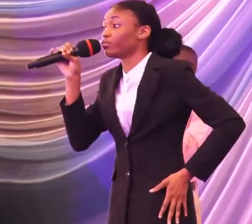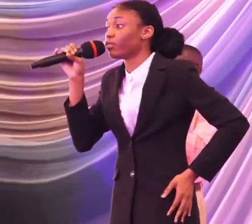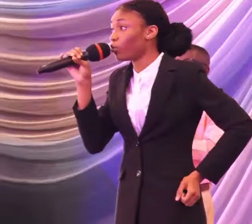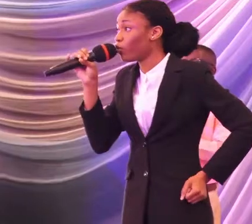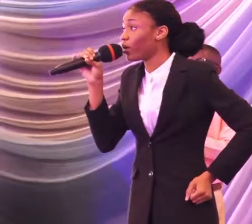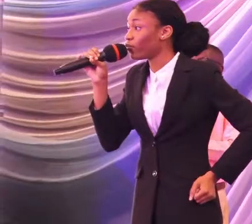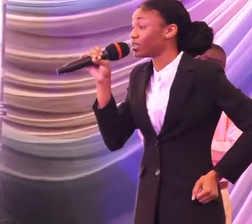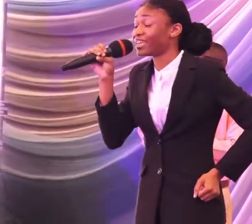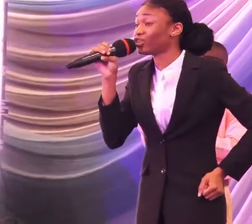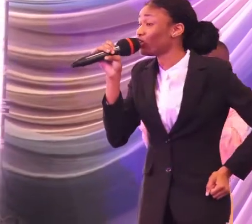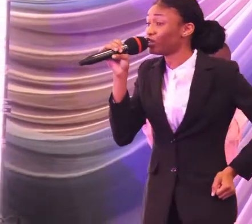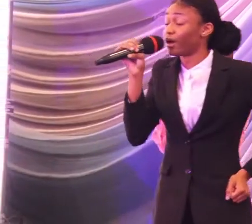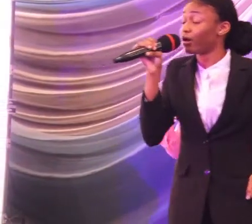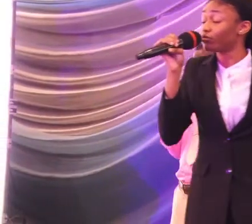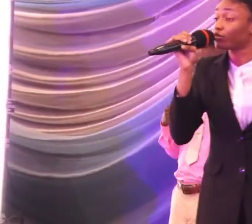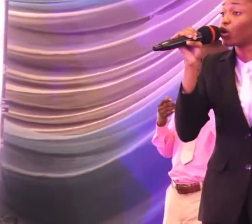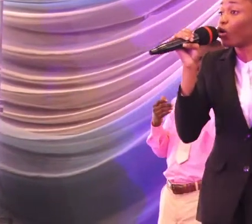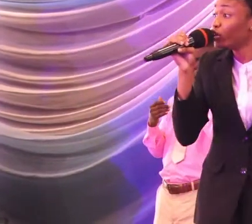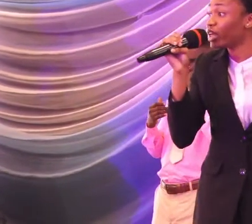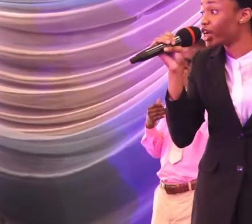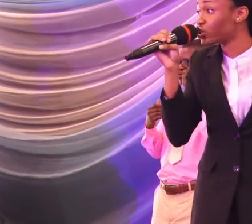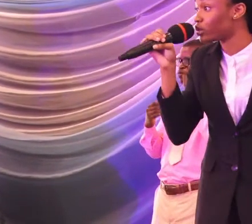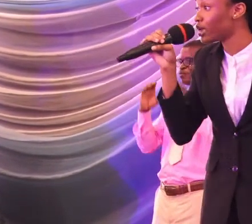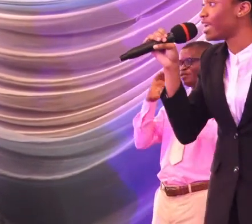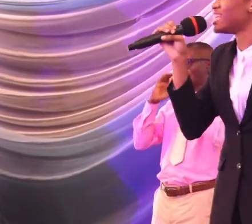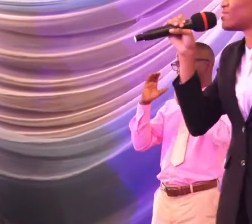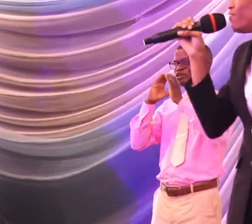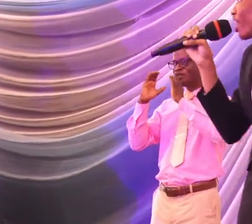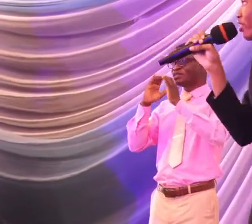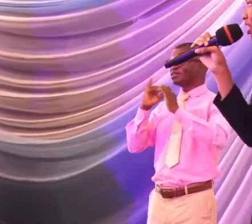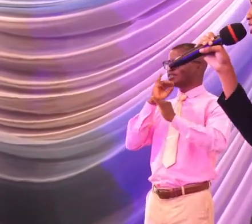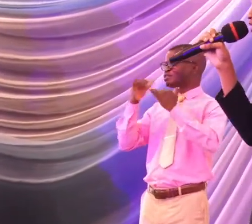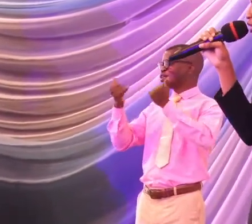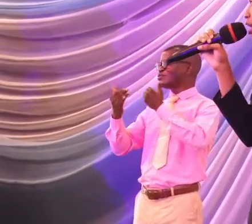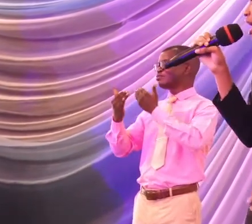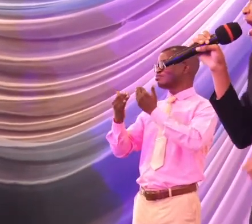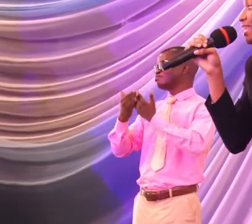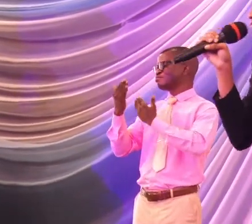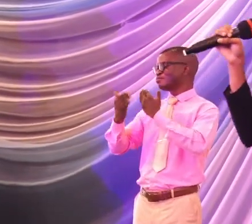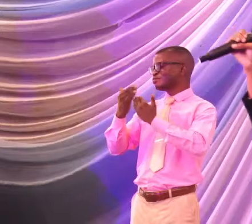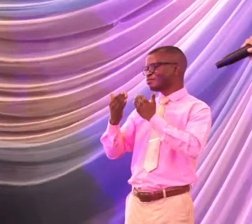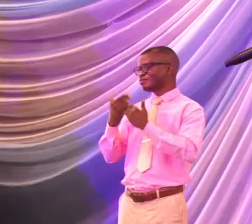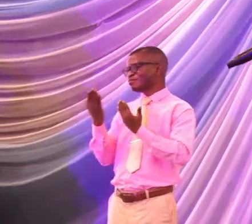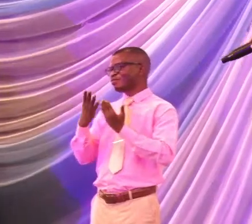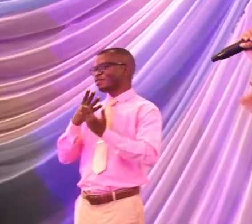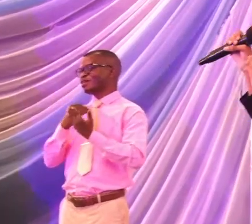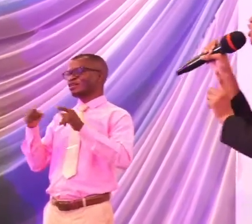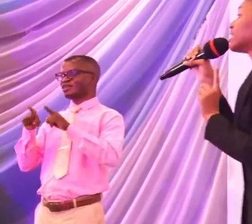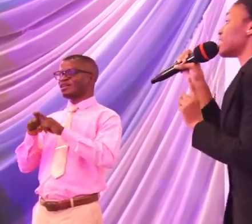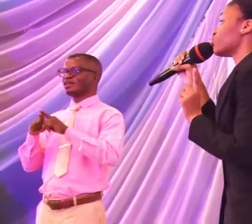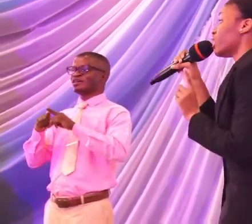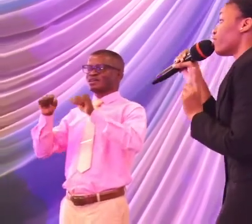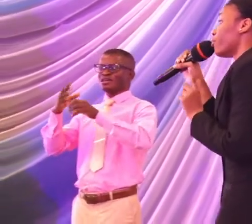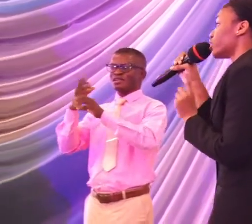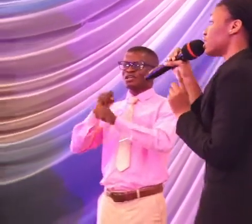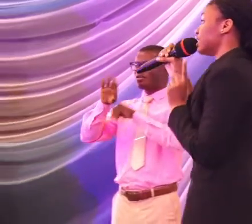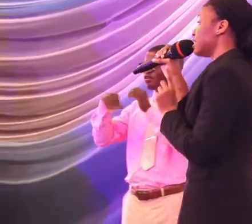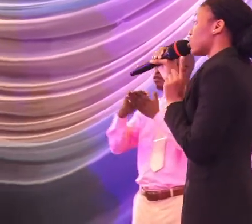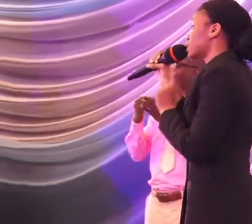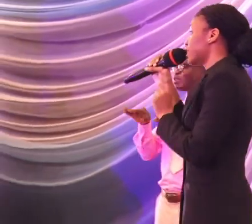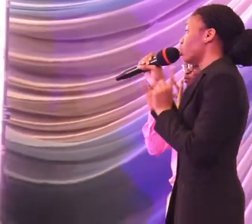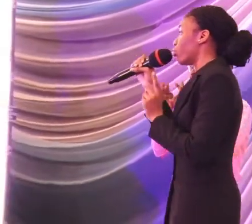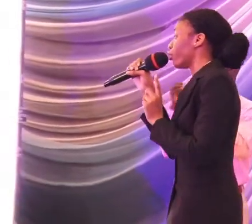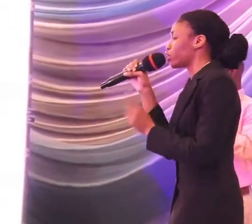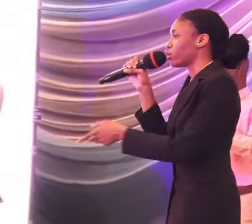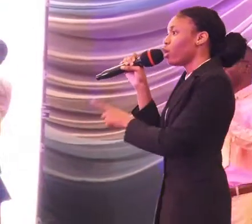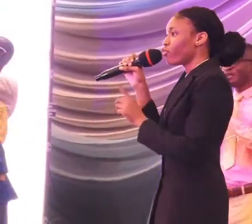of a mobile phone, communication is very easy. Handler A can get all the necessary information he needs